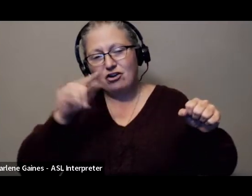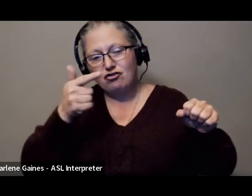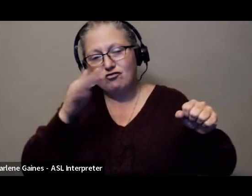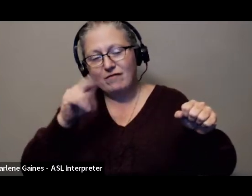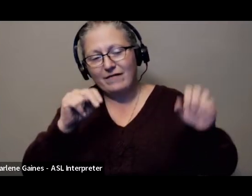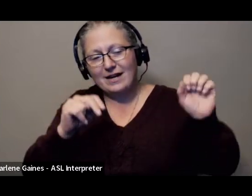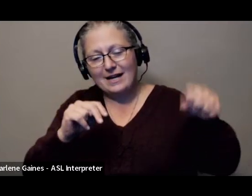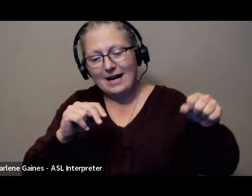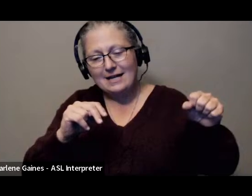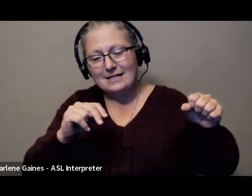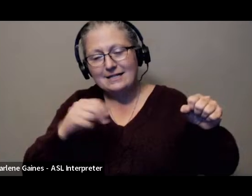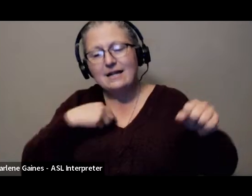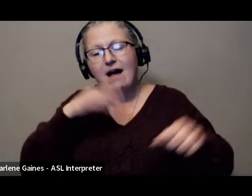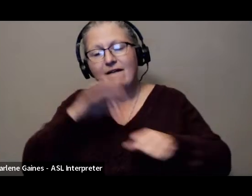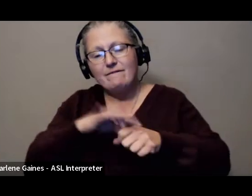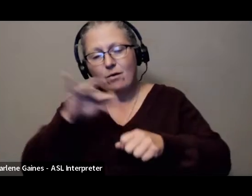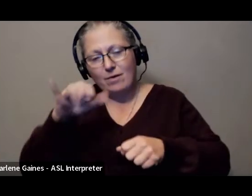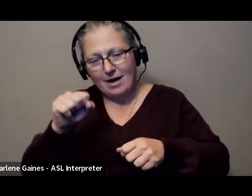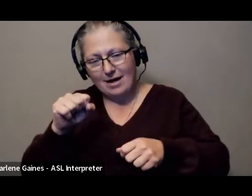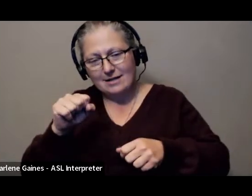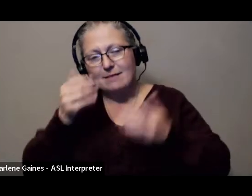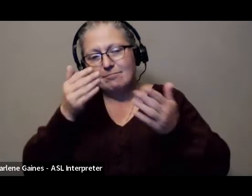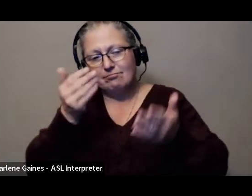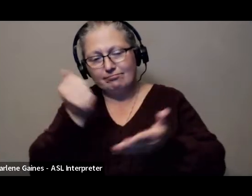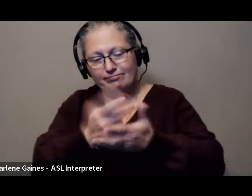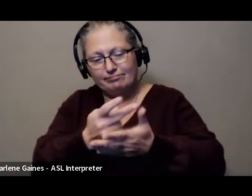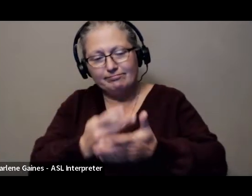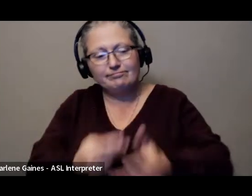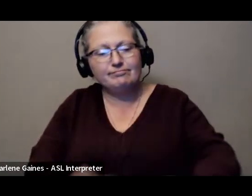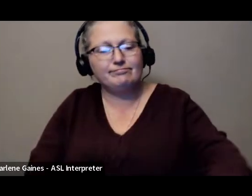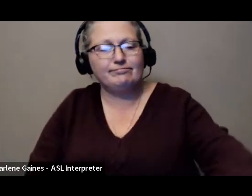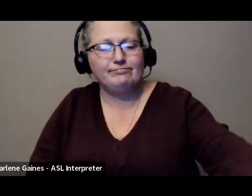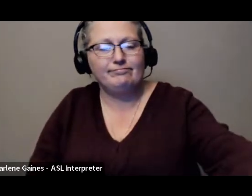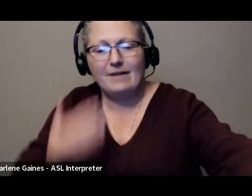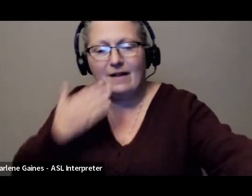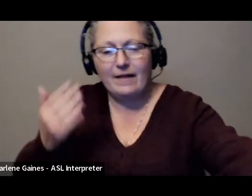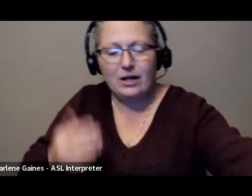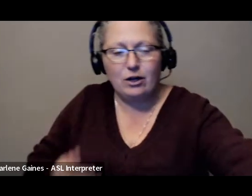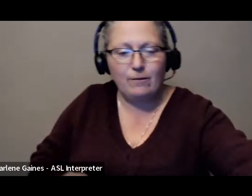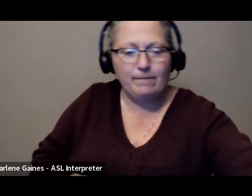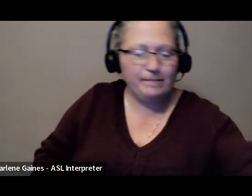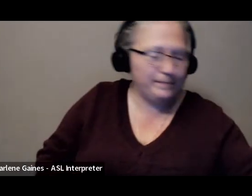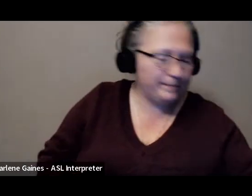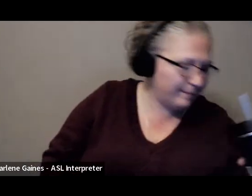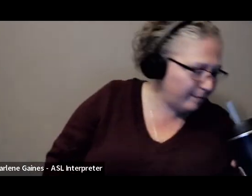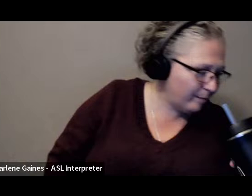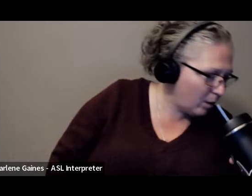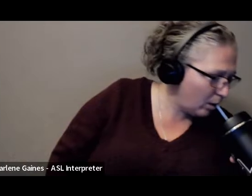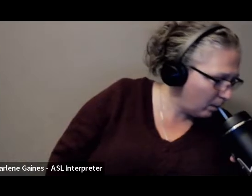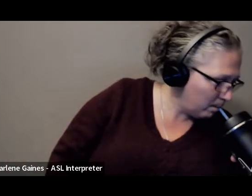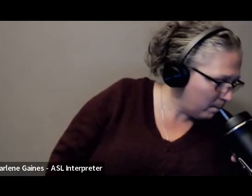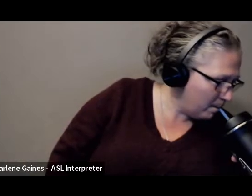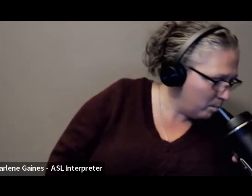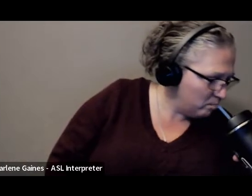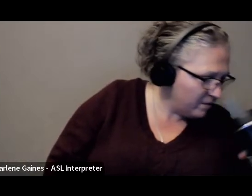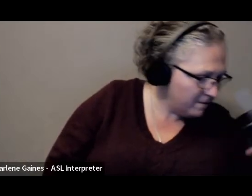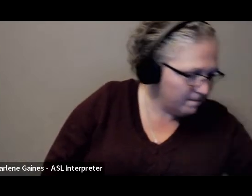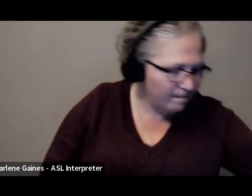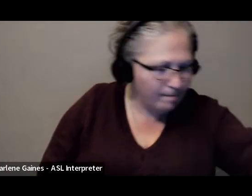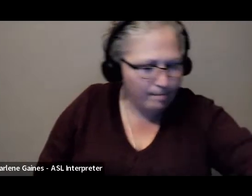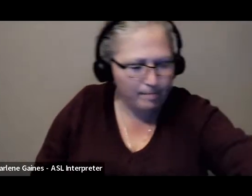Griffin, Yes. and I vote yes. Motion carries. Thank you. Okay, Division of